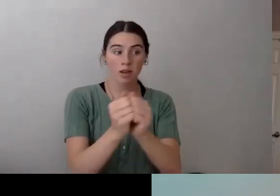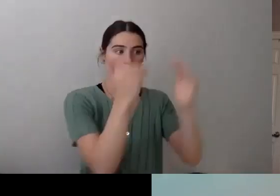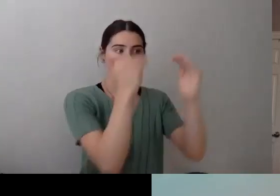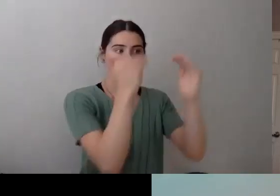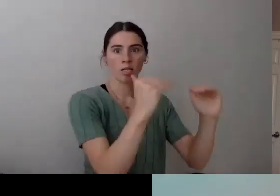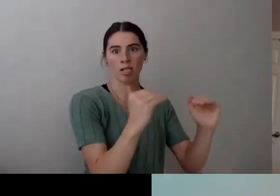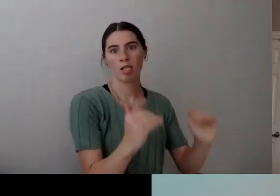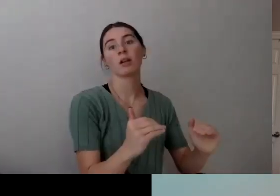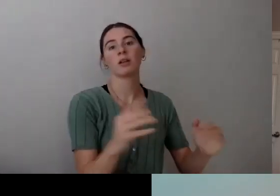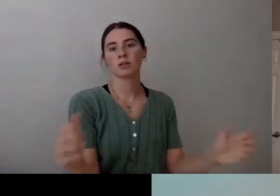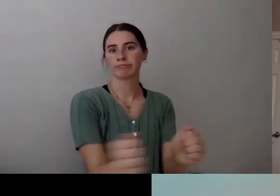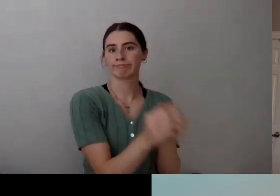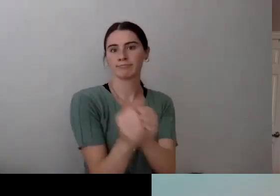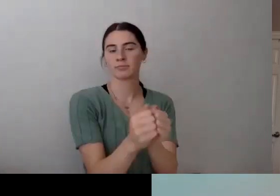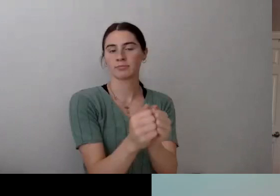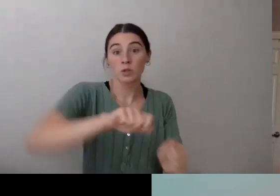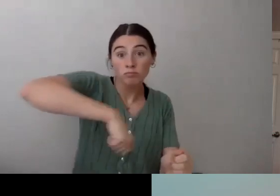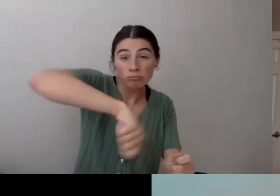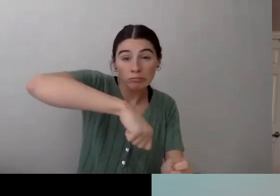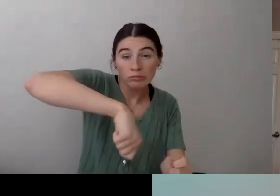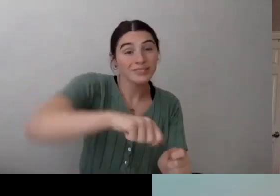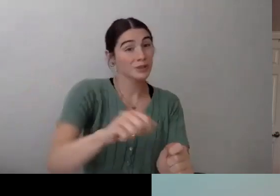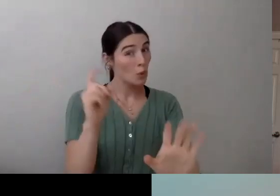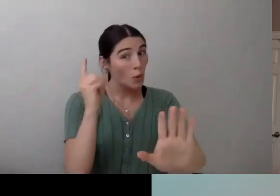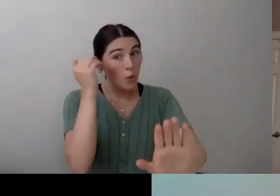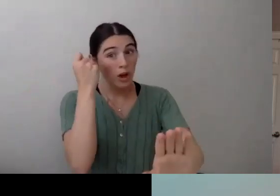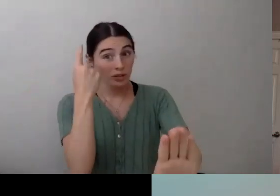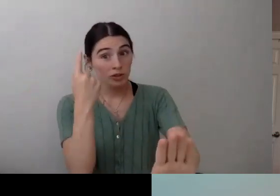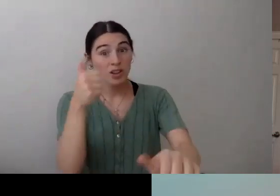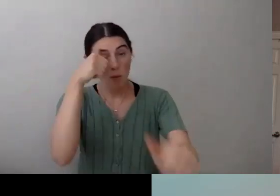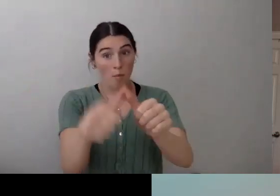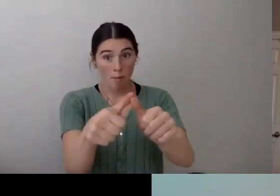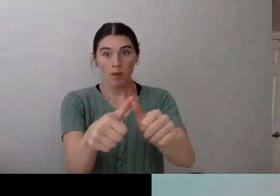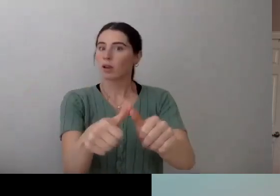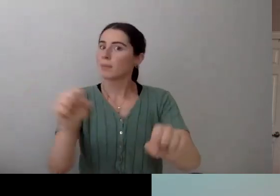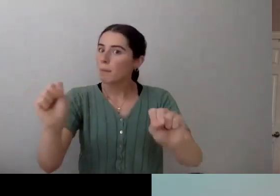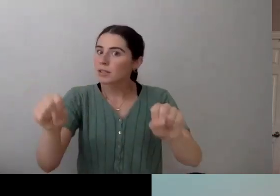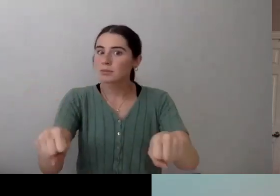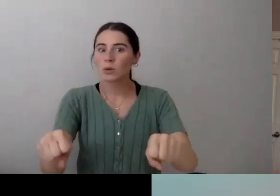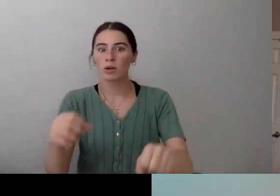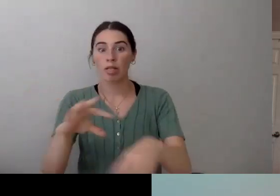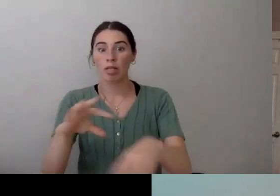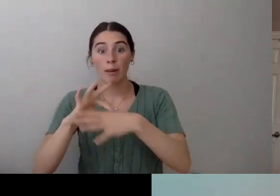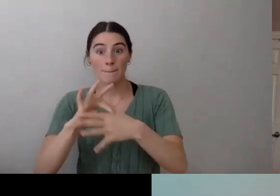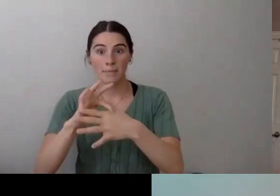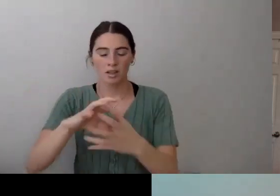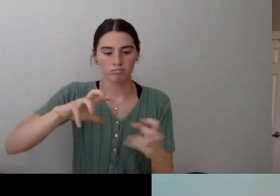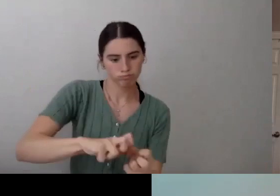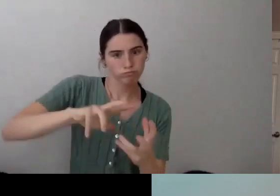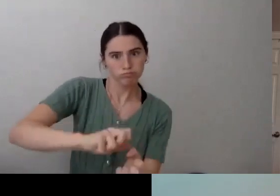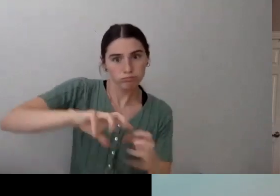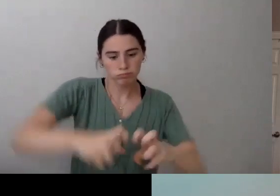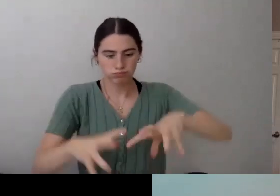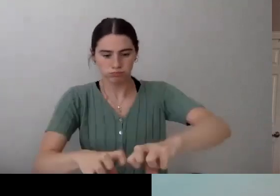not know this, but you can actually overwork your meat. So what you want to do is you want to put all the